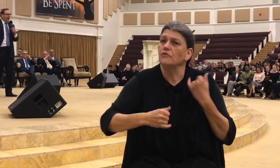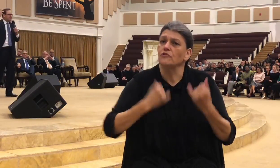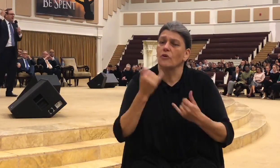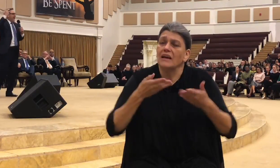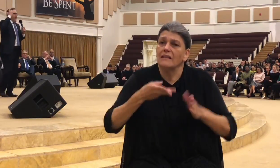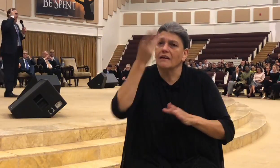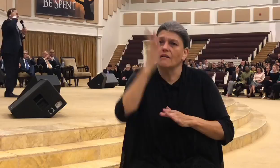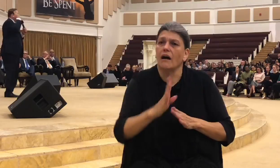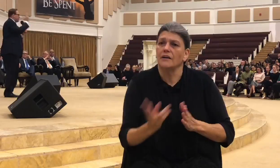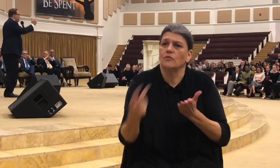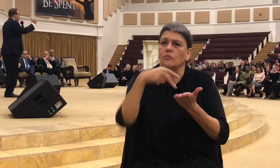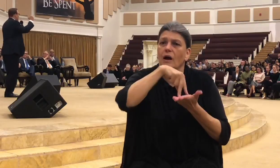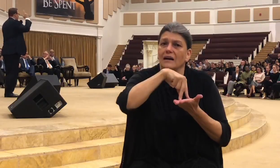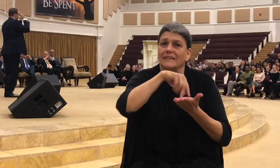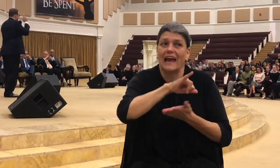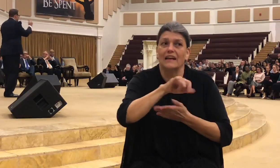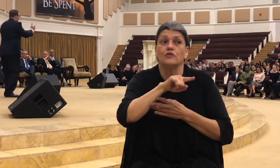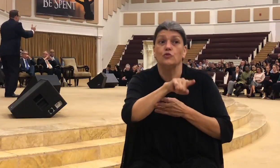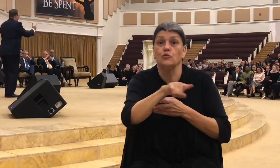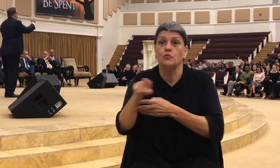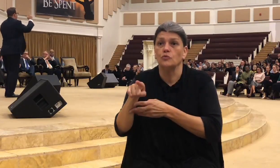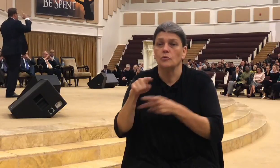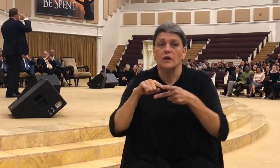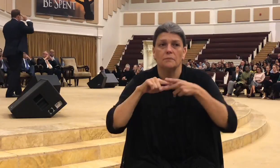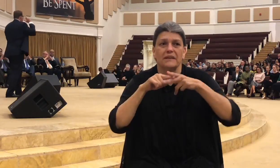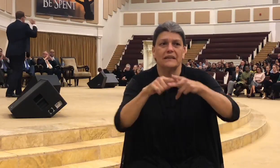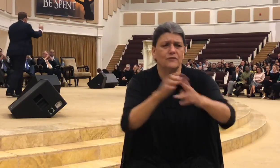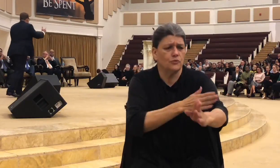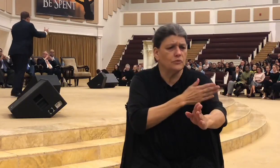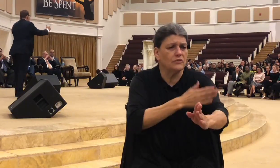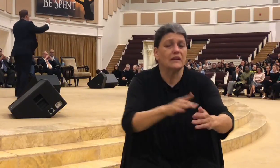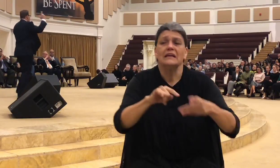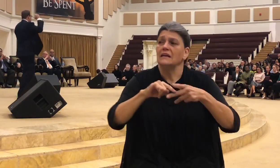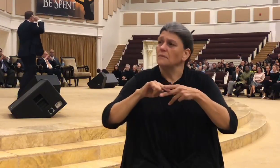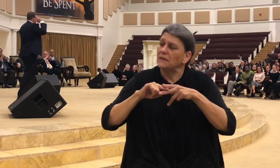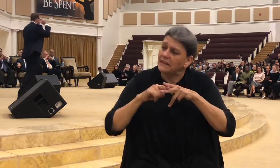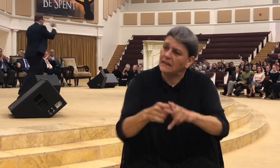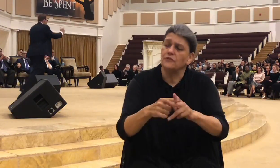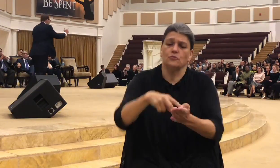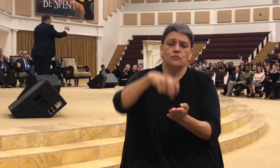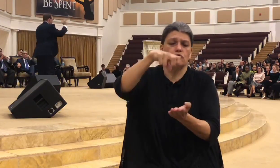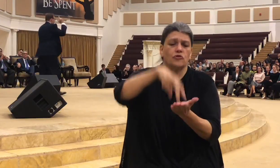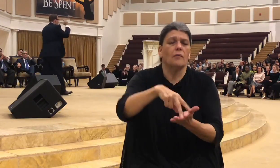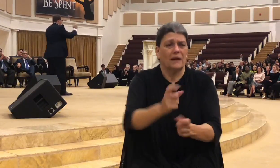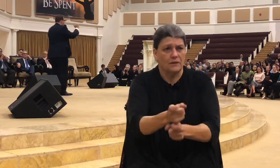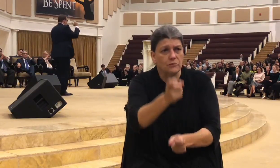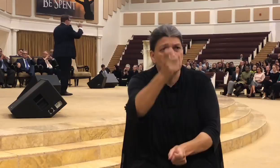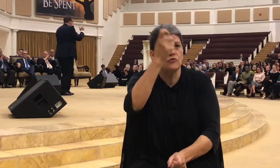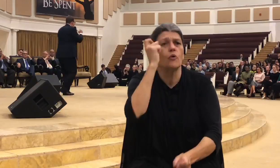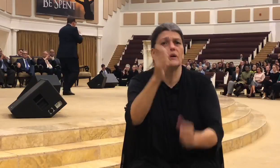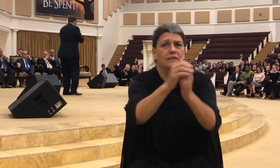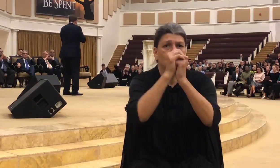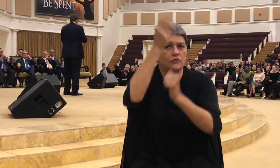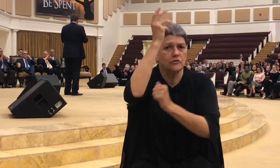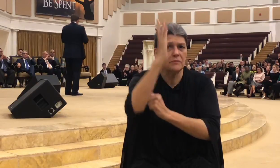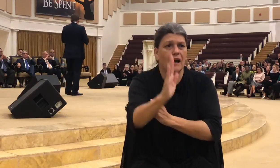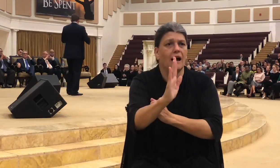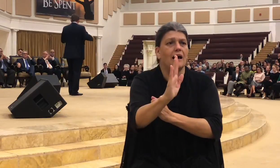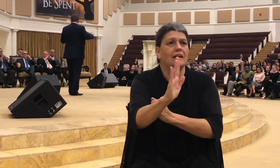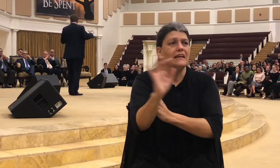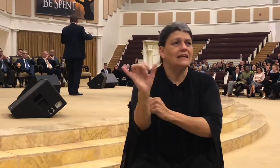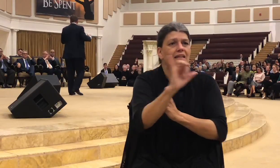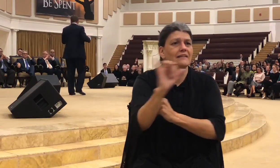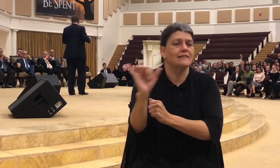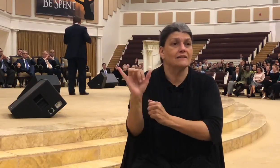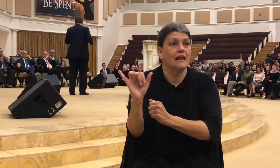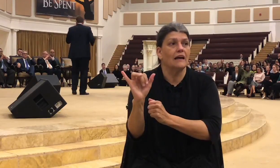God arise, and as you begin to sing, as you begin to jump, as you begin to rejoice and worship God, it's like you